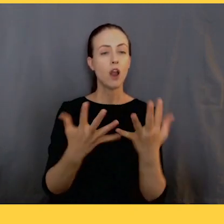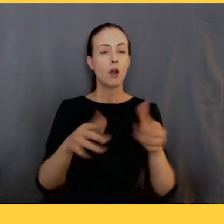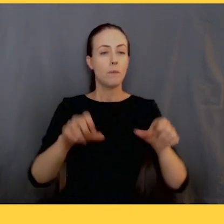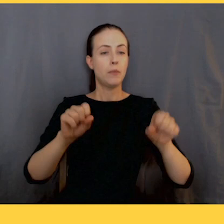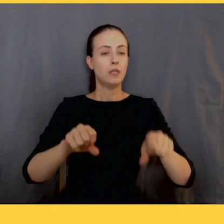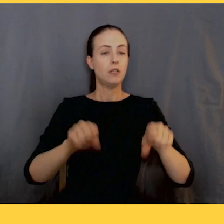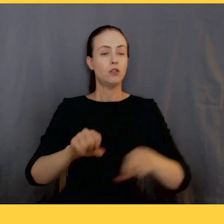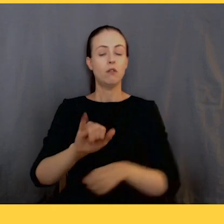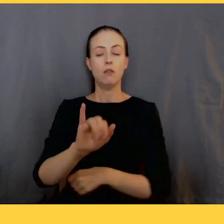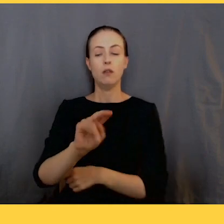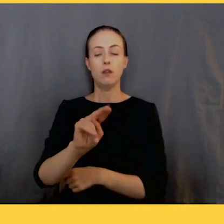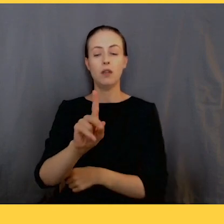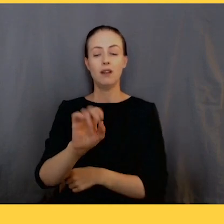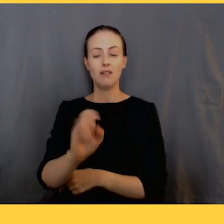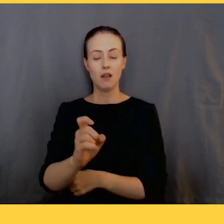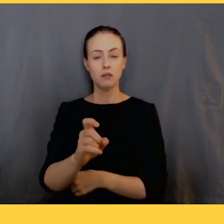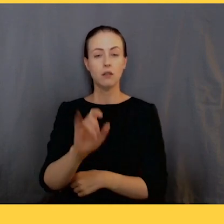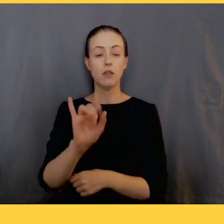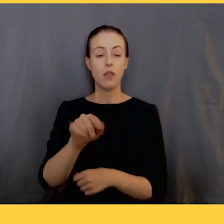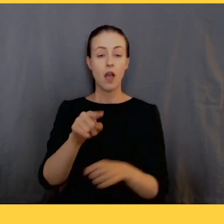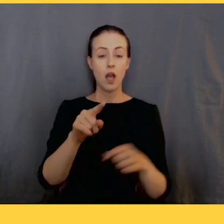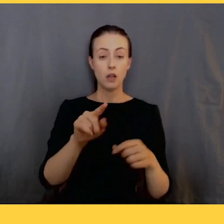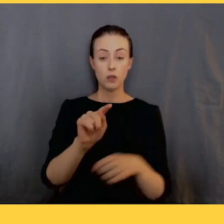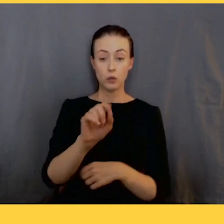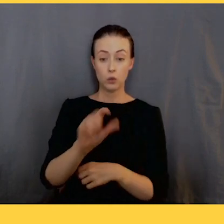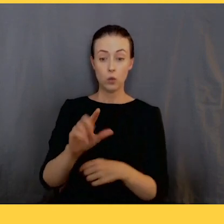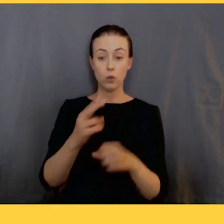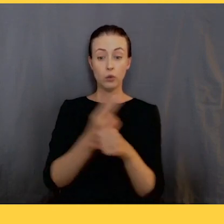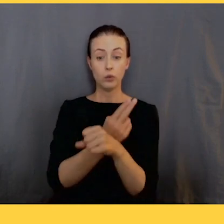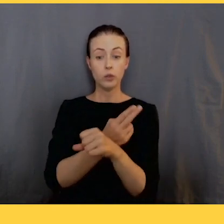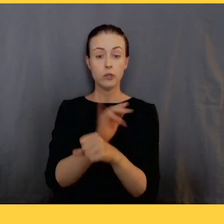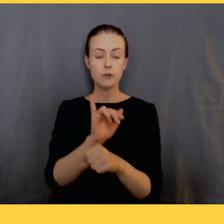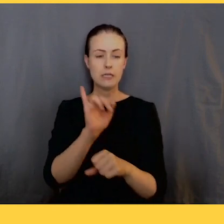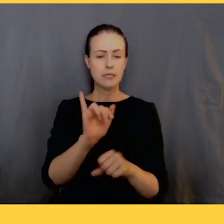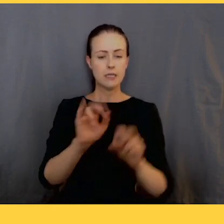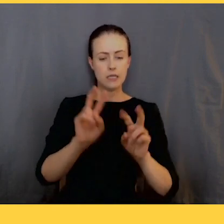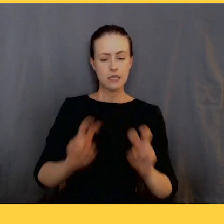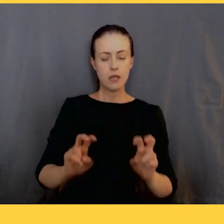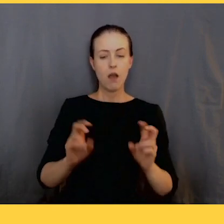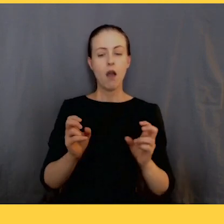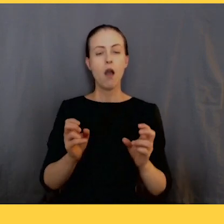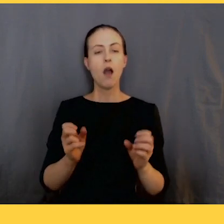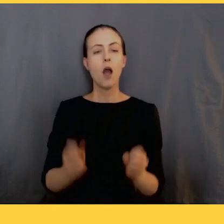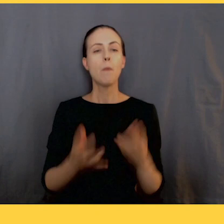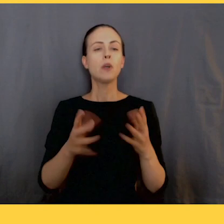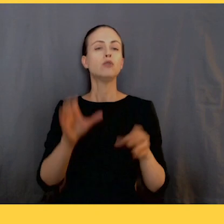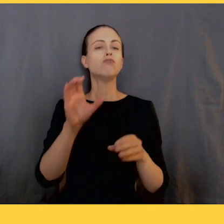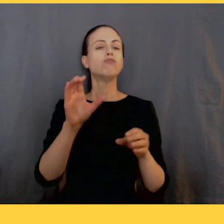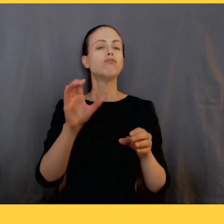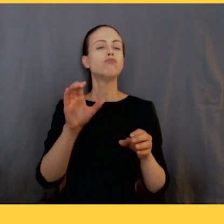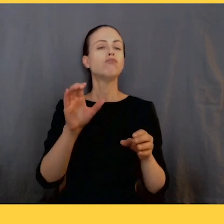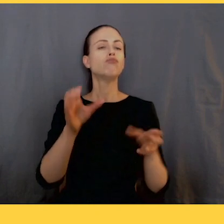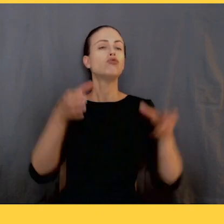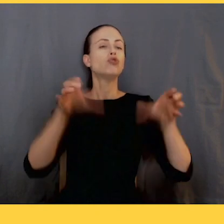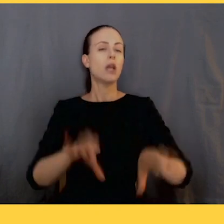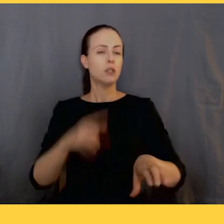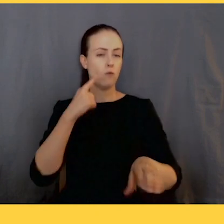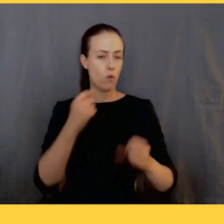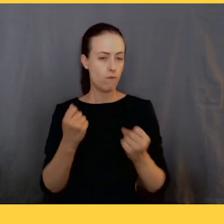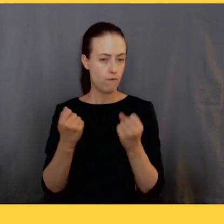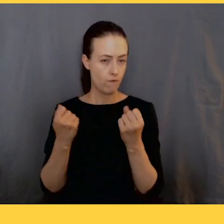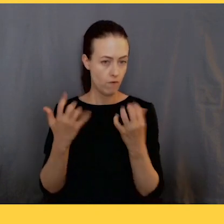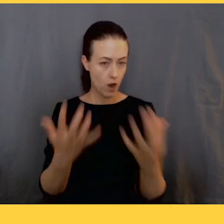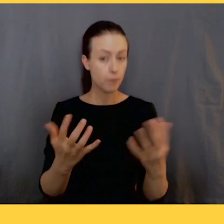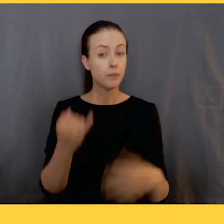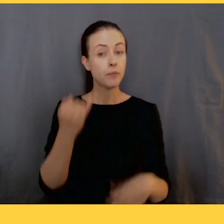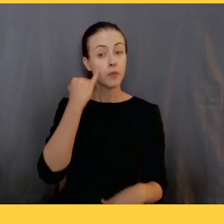which is a tool that utilizes weather forecasts and fuel condition to assess the wildfire risk. We're looking at wind speed,